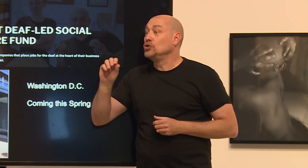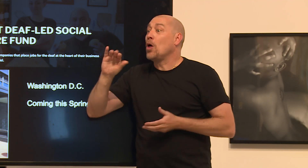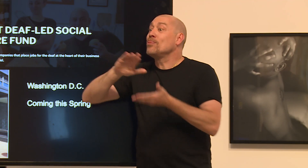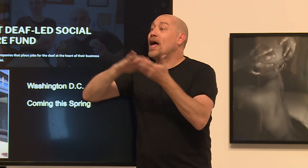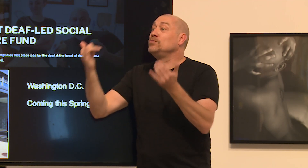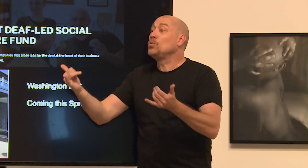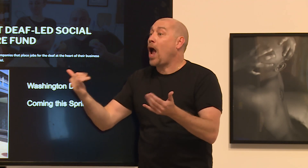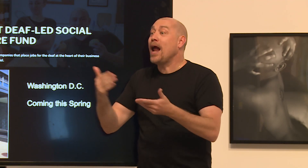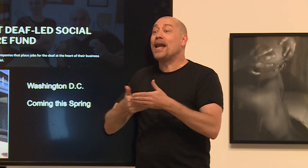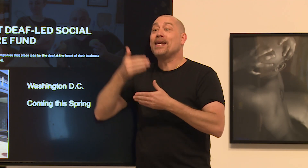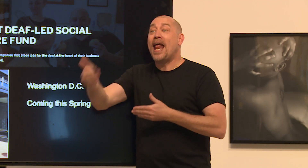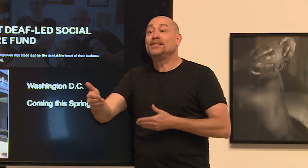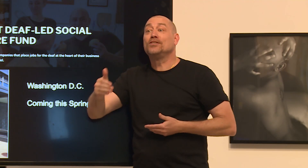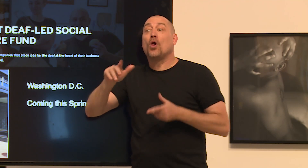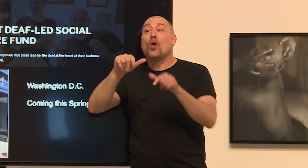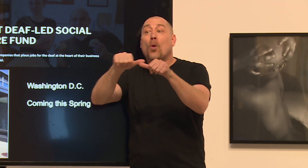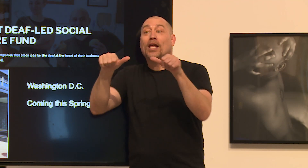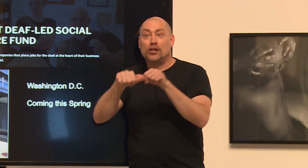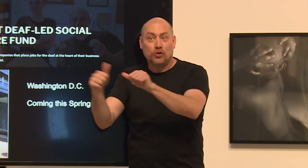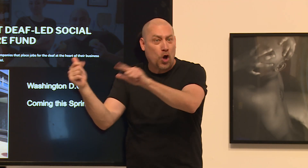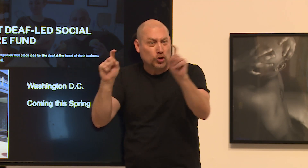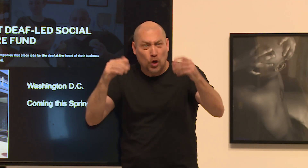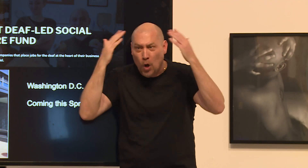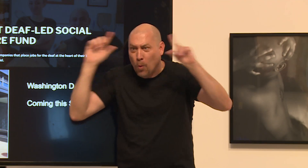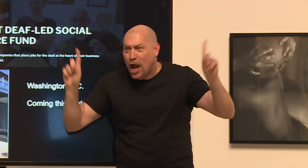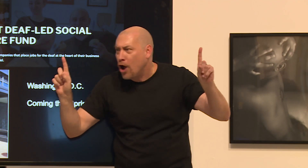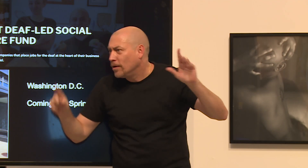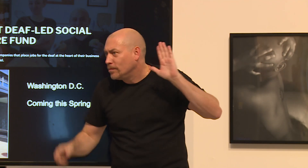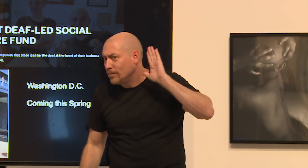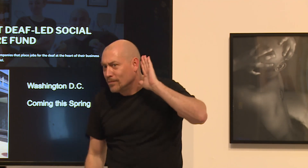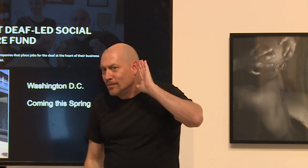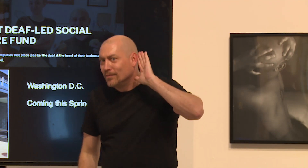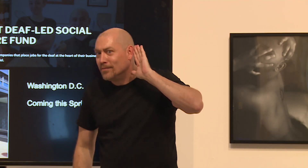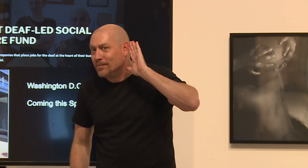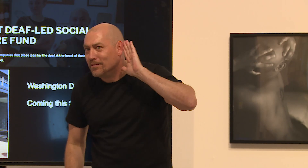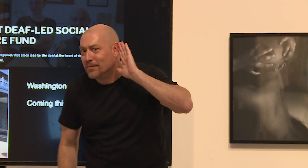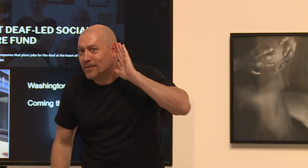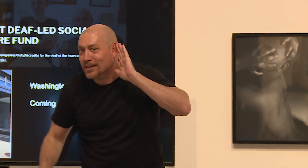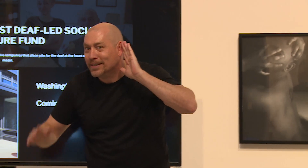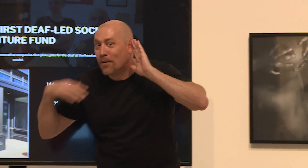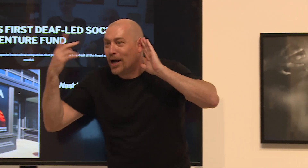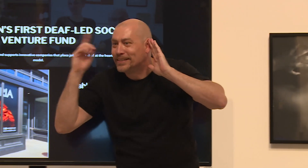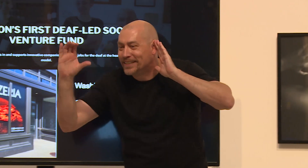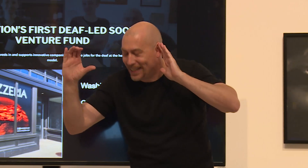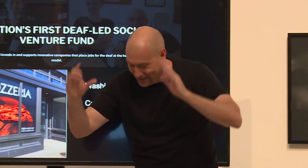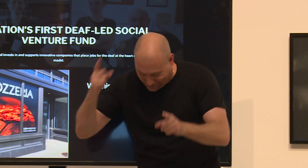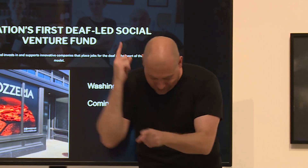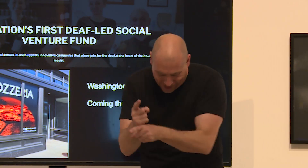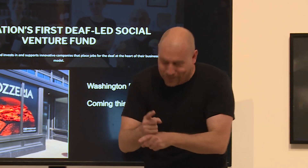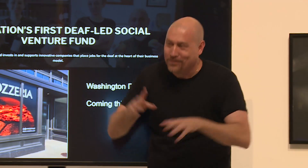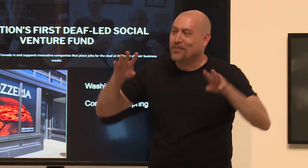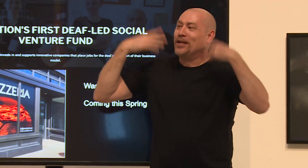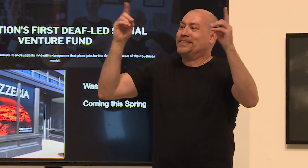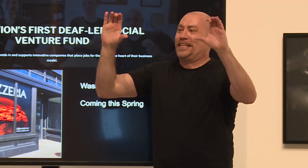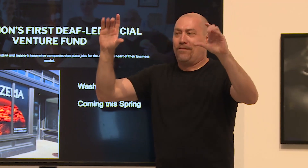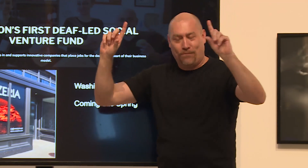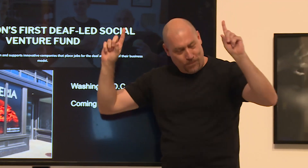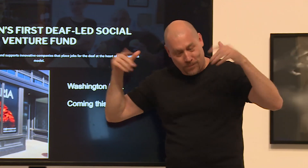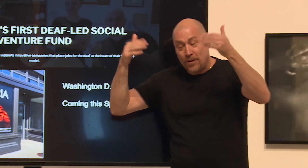expand Masseria around the country. What do you think? Would you like, where's the next one going? DC, you are correct.